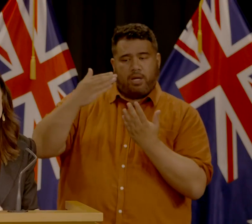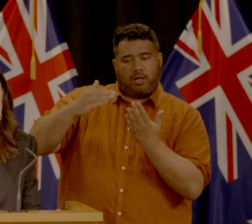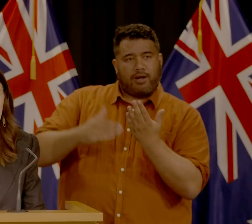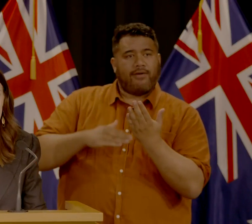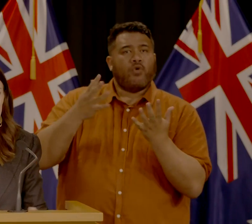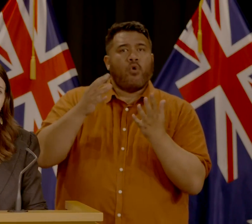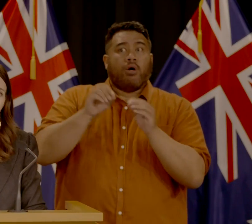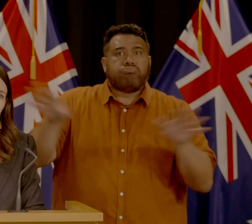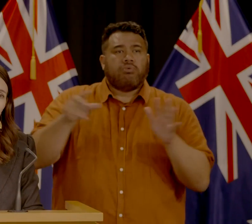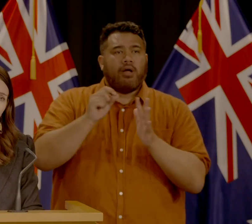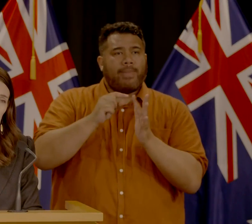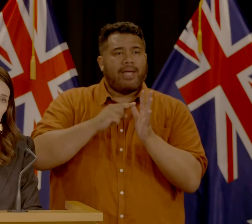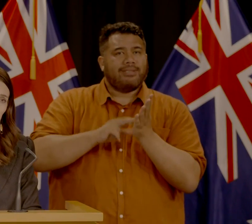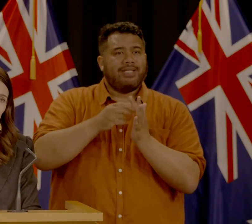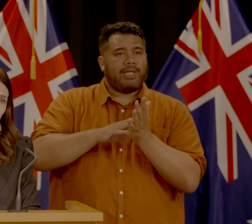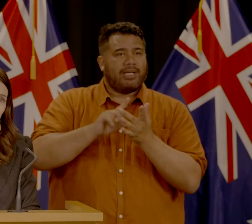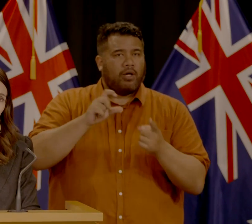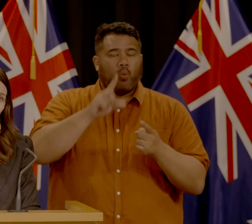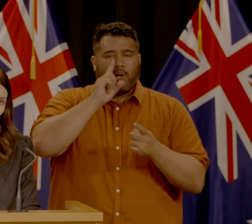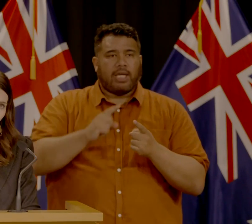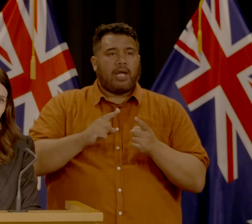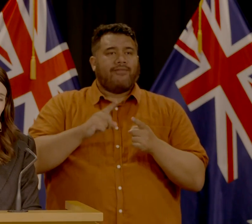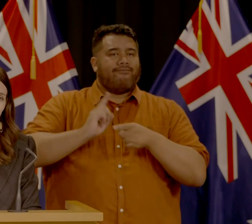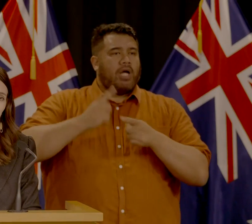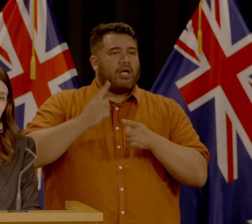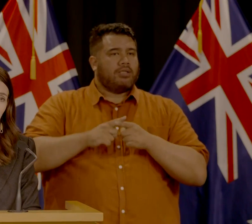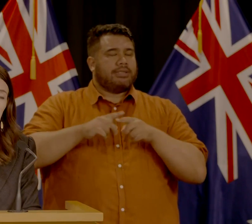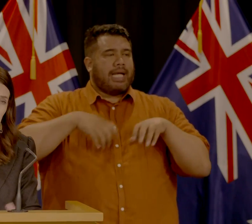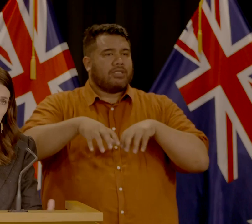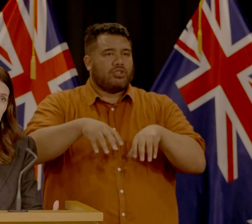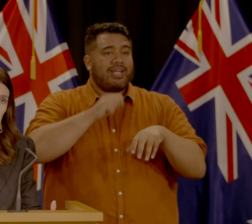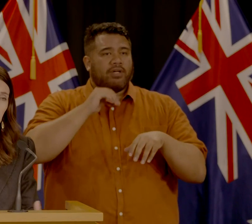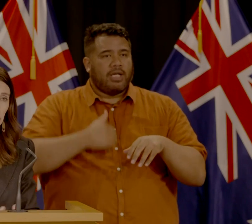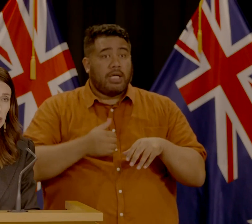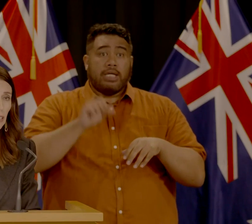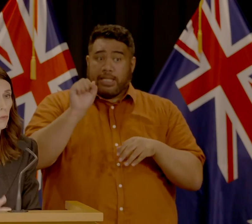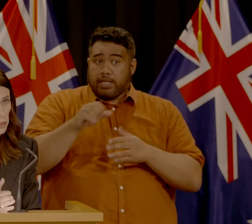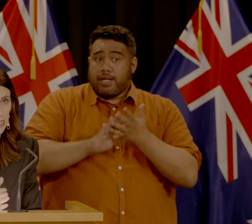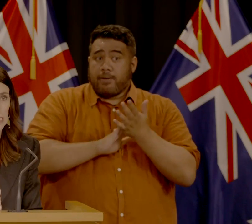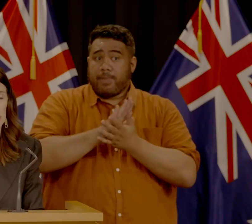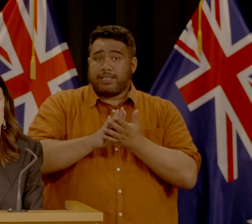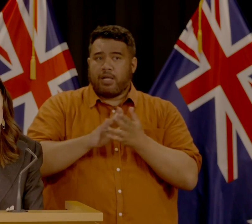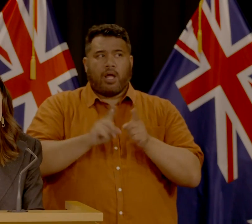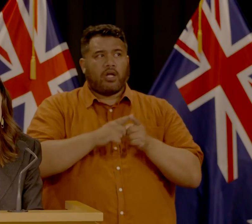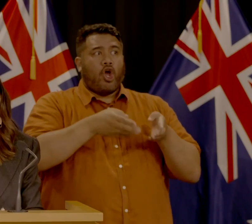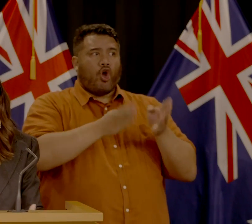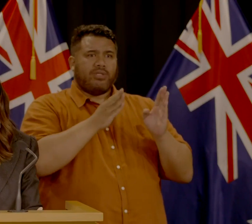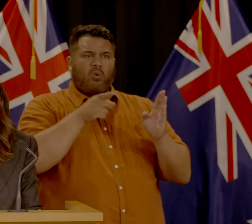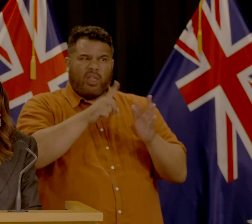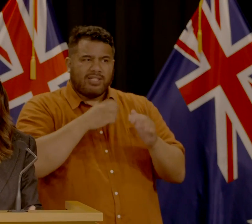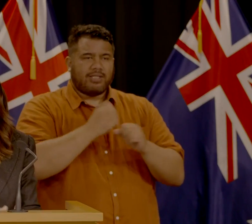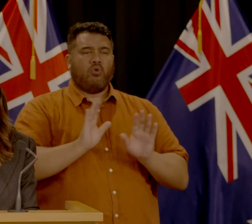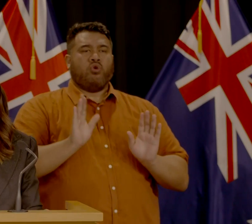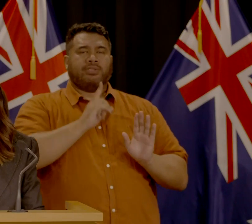build up and scale up our response as required. And yes, that does mean using, I'm not speaking specifically to your